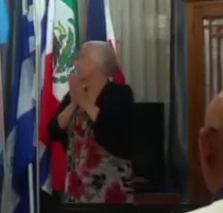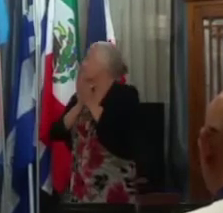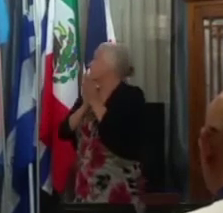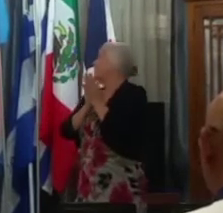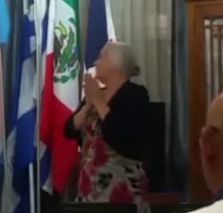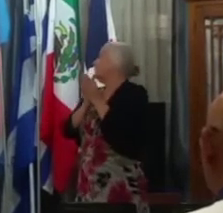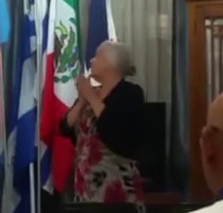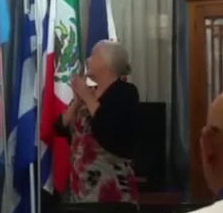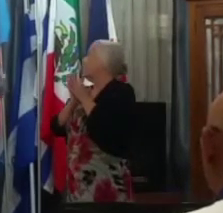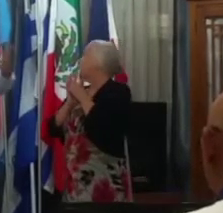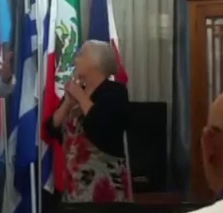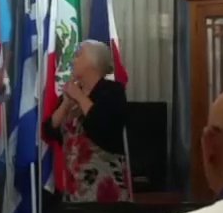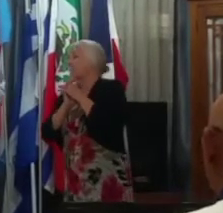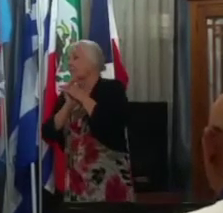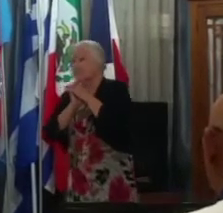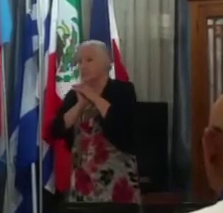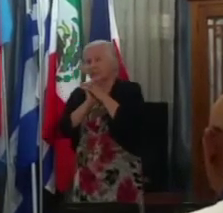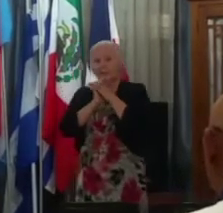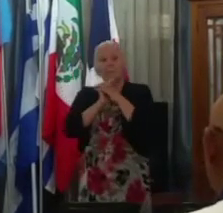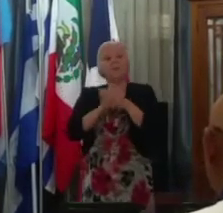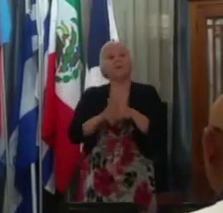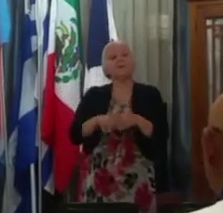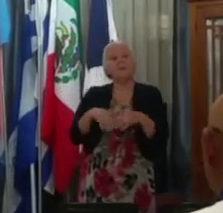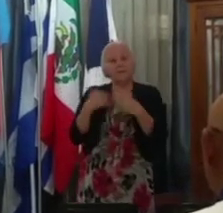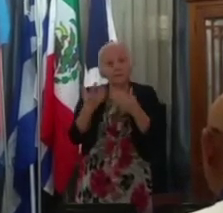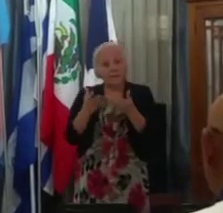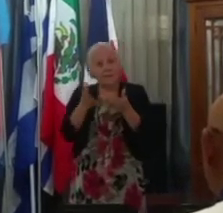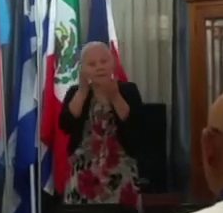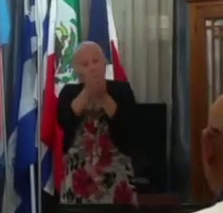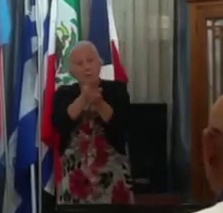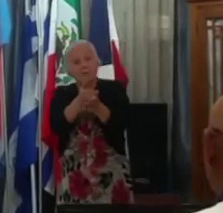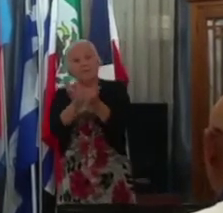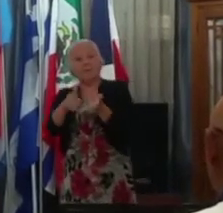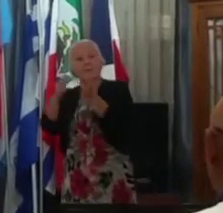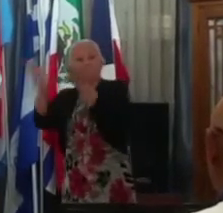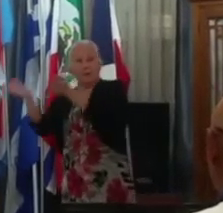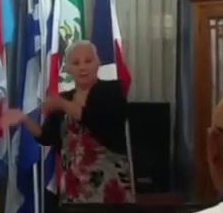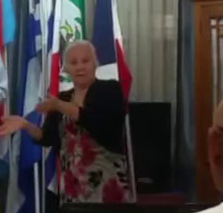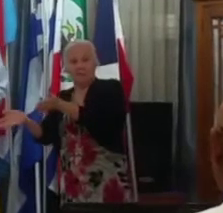I still was reluctant to ask for time off again.